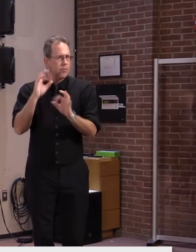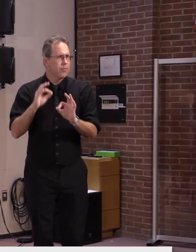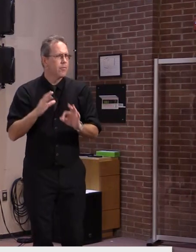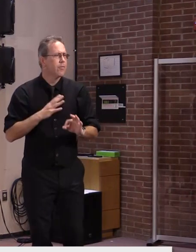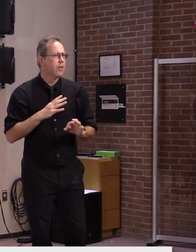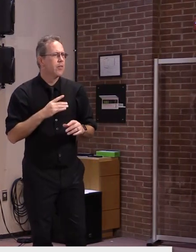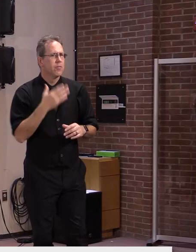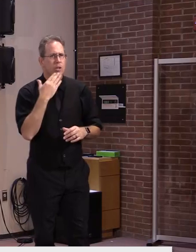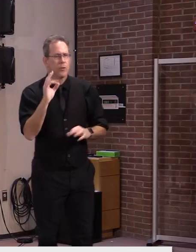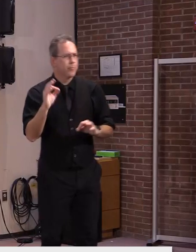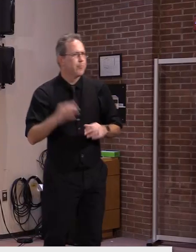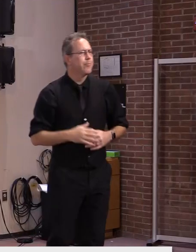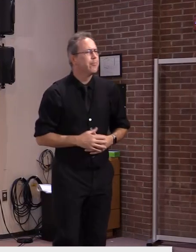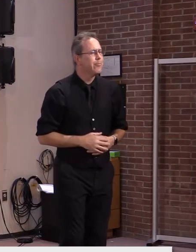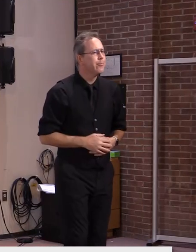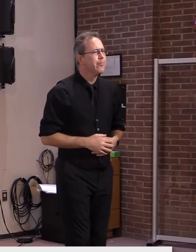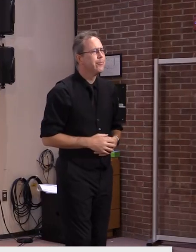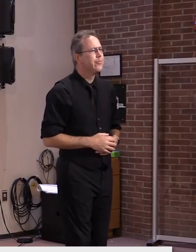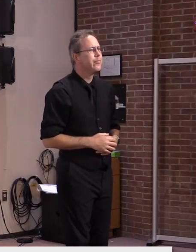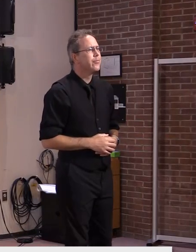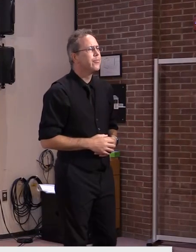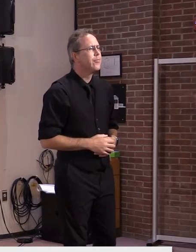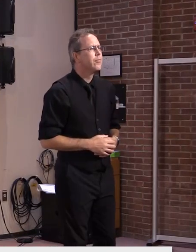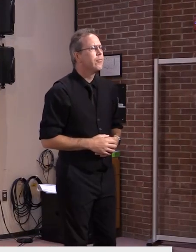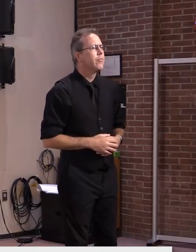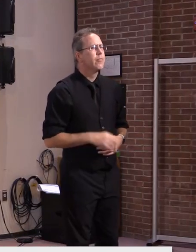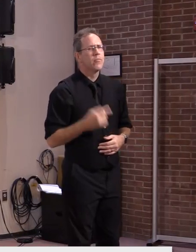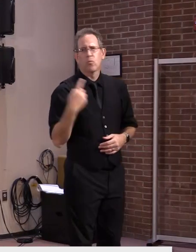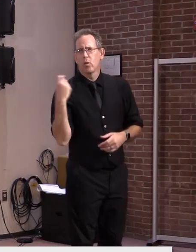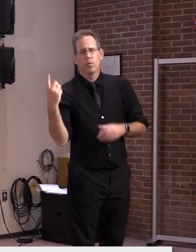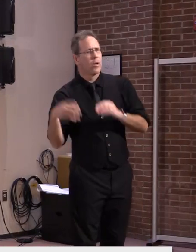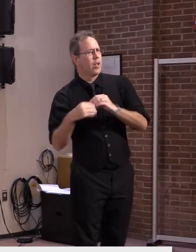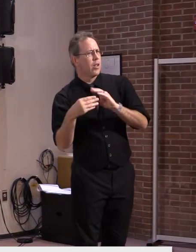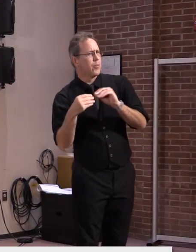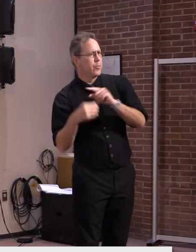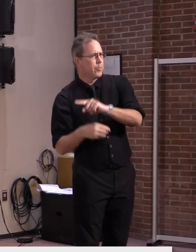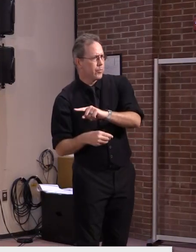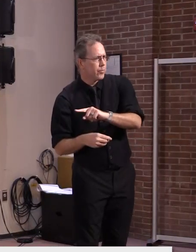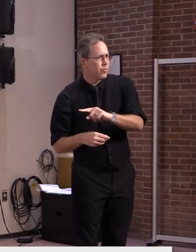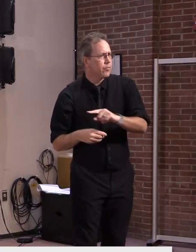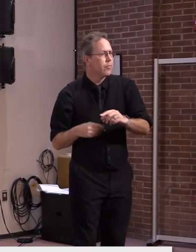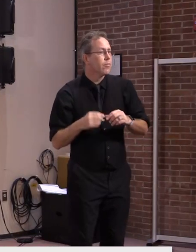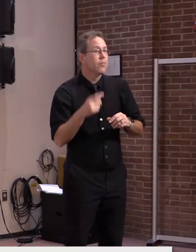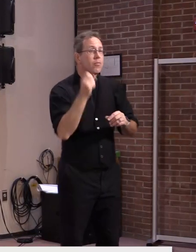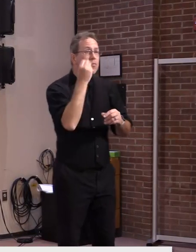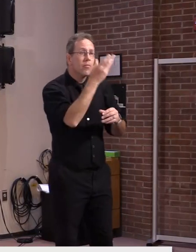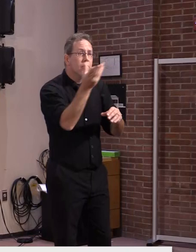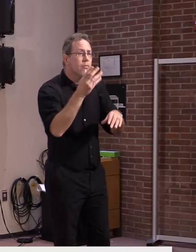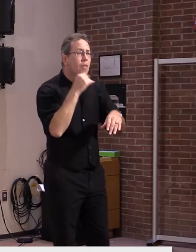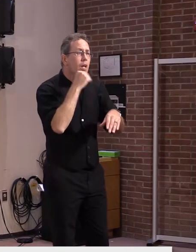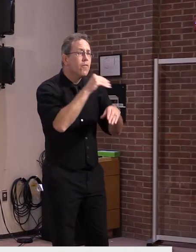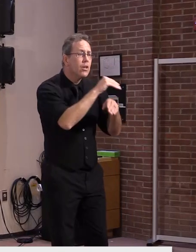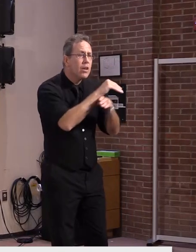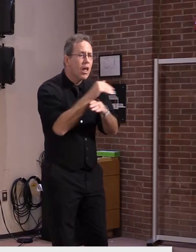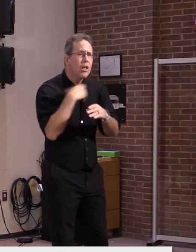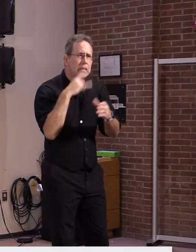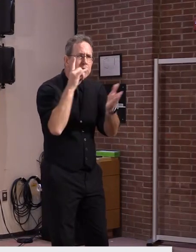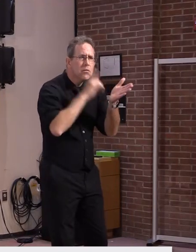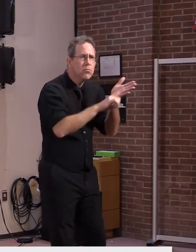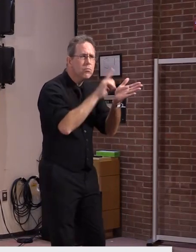Yeah, the one thing that I do want to say though, Tim, is you look at the case counts each night. I mean, the